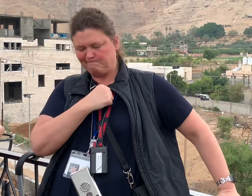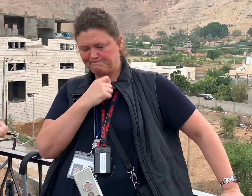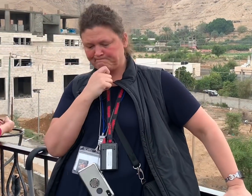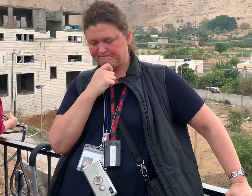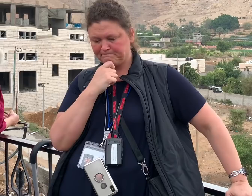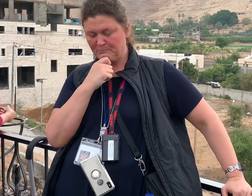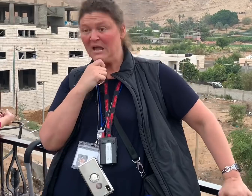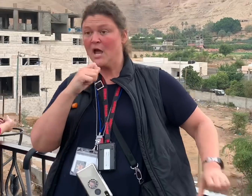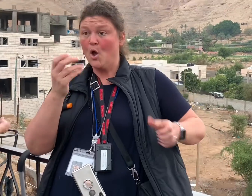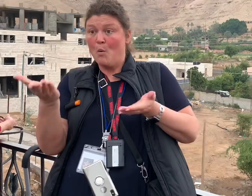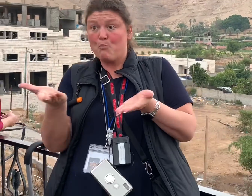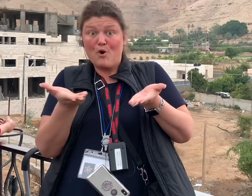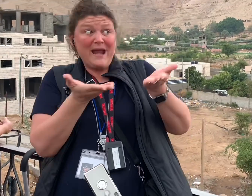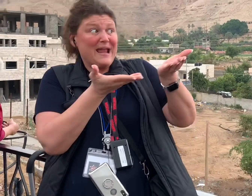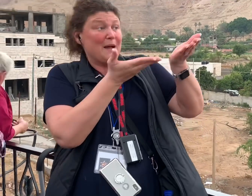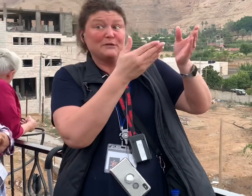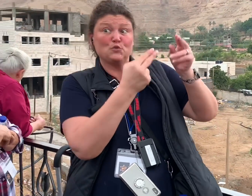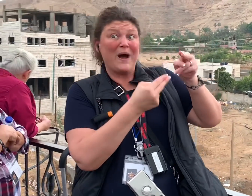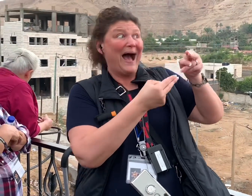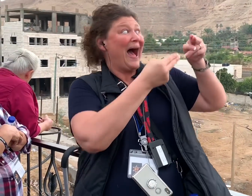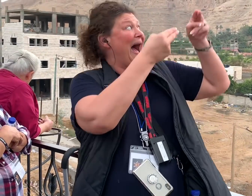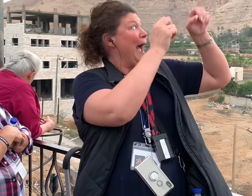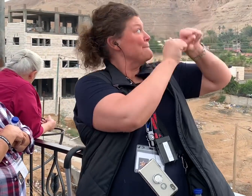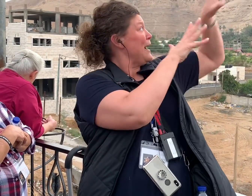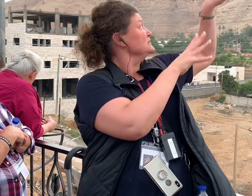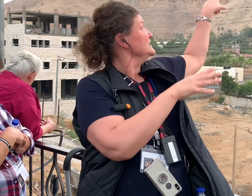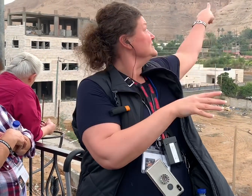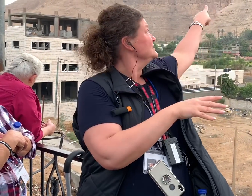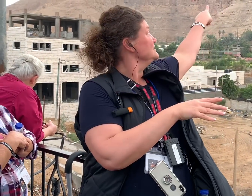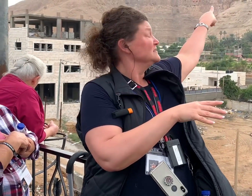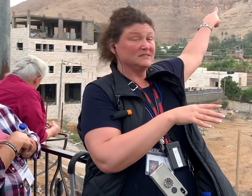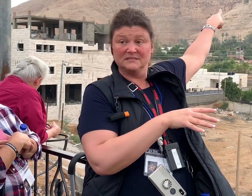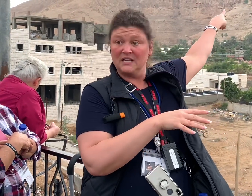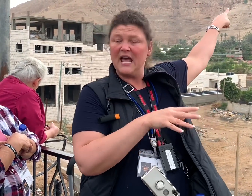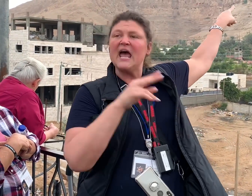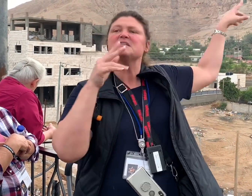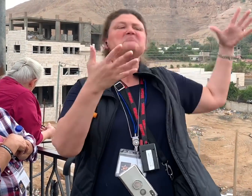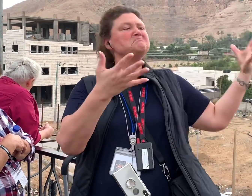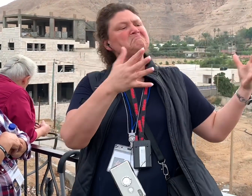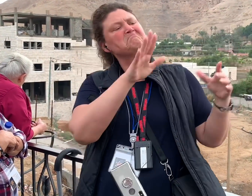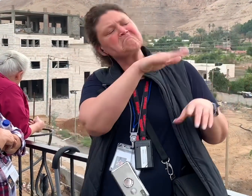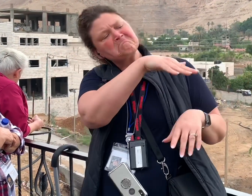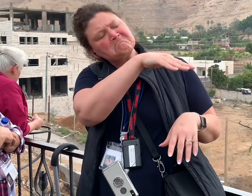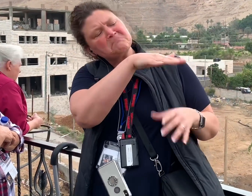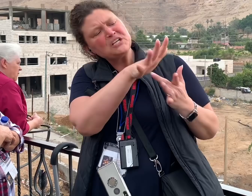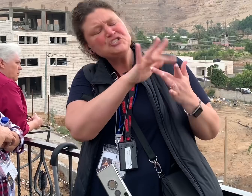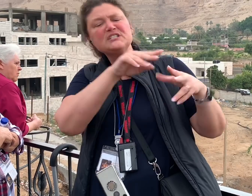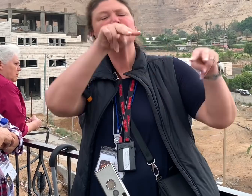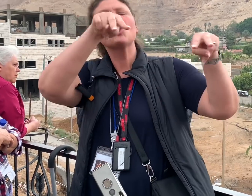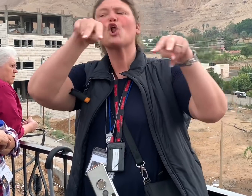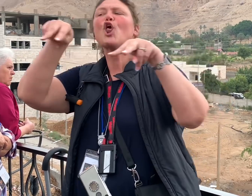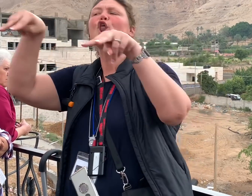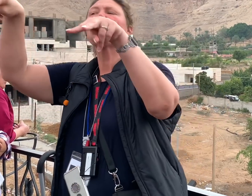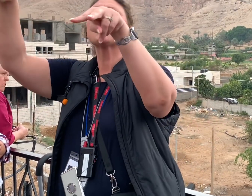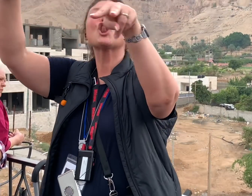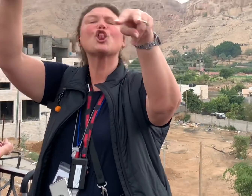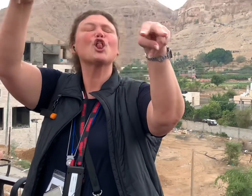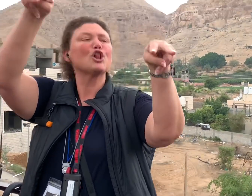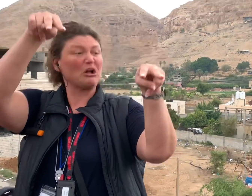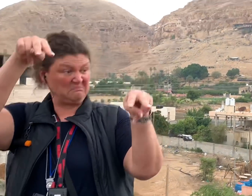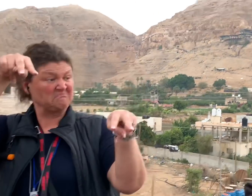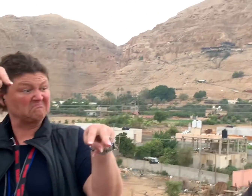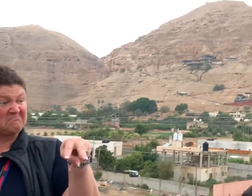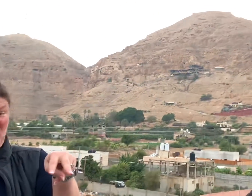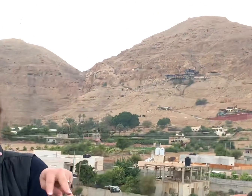mountain, showed him all the kingdom of the world in a moment of time. And the devil said to him, "All